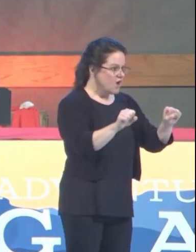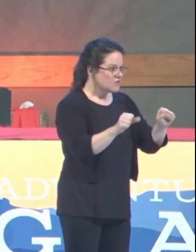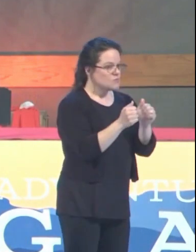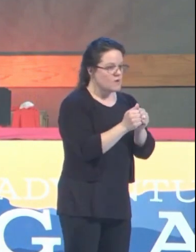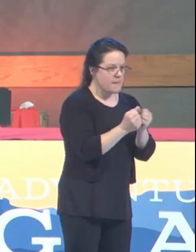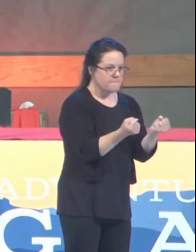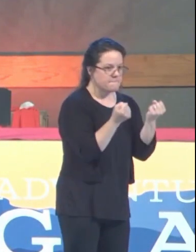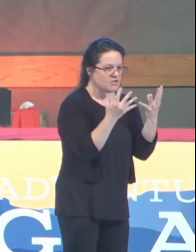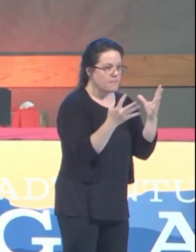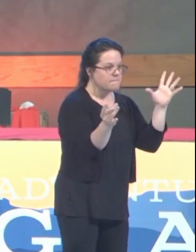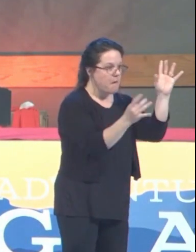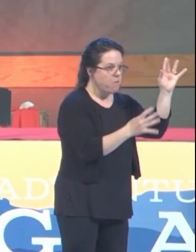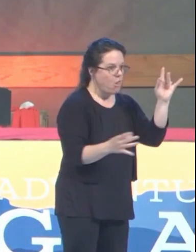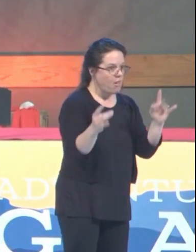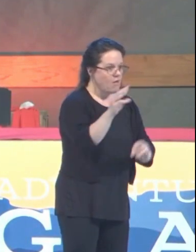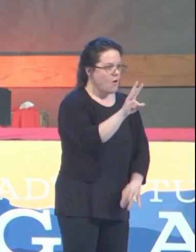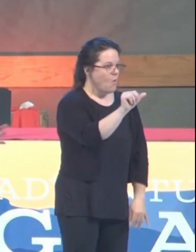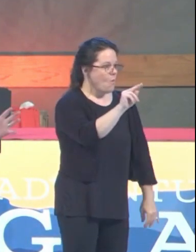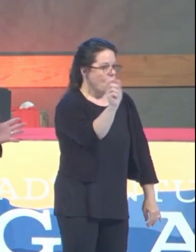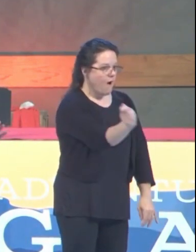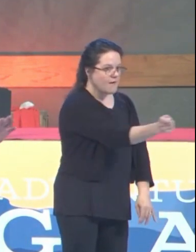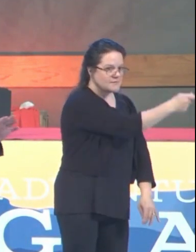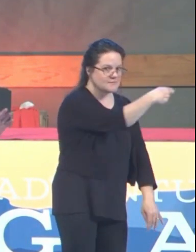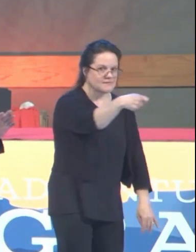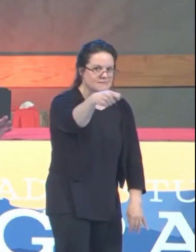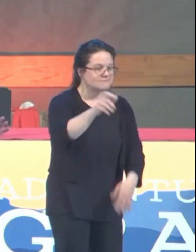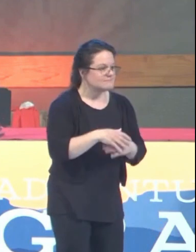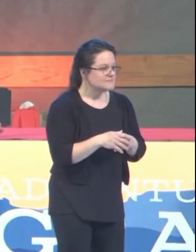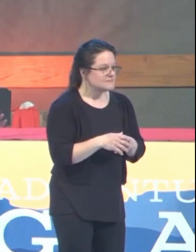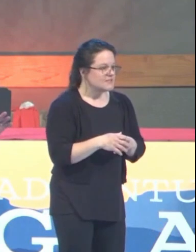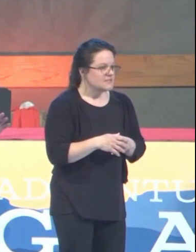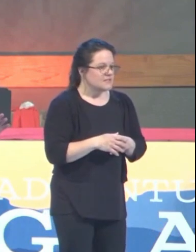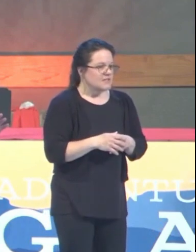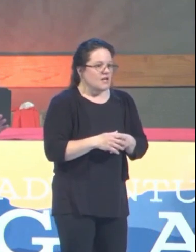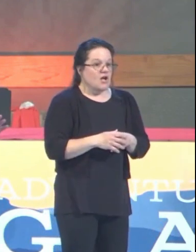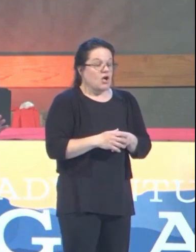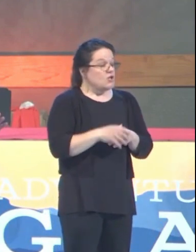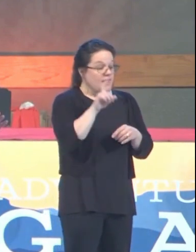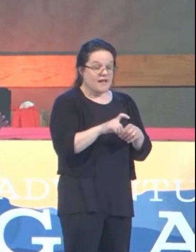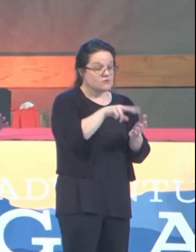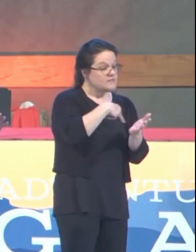happen. A bunch of bubble wands. But nobody who doesn't oh, dance can great. Touch a bubble wand.